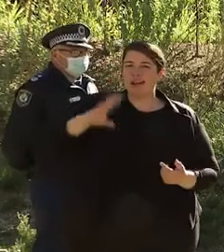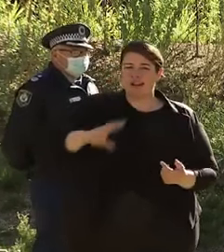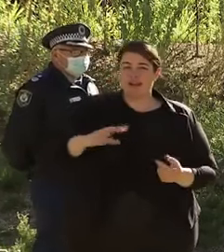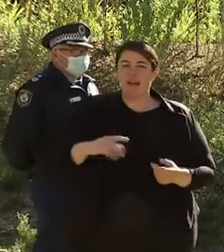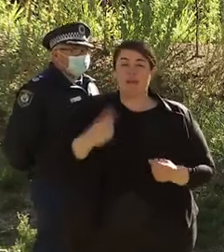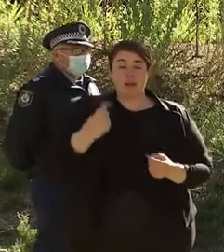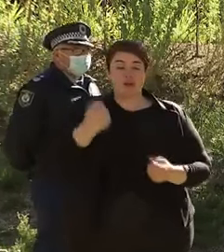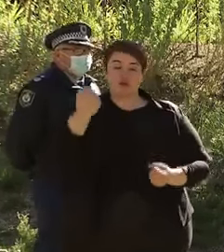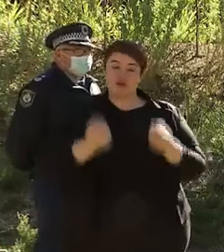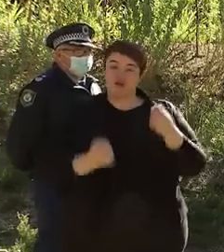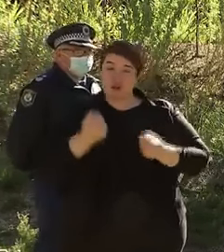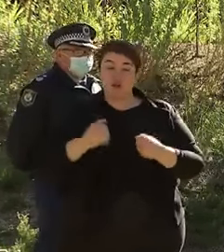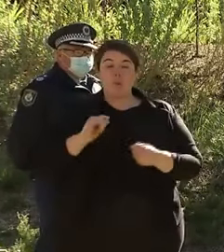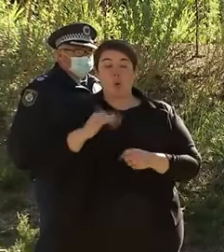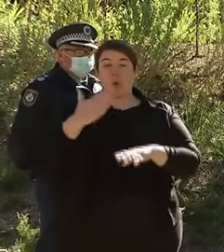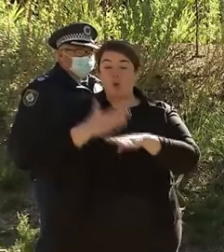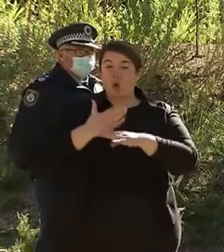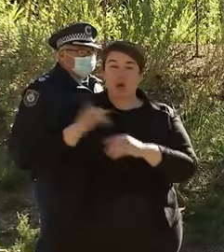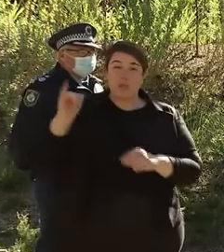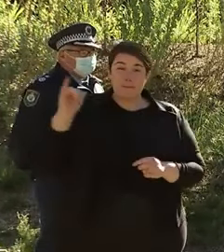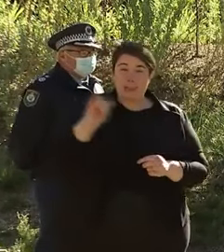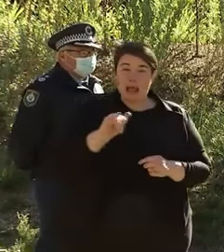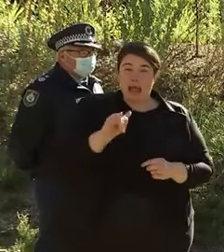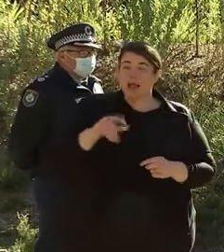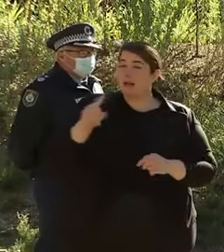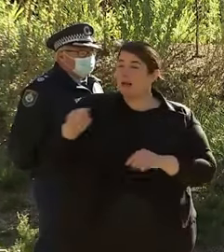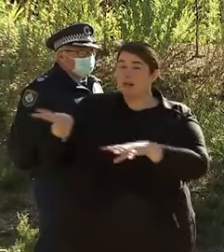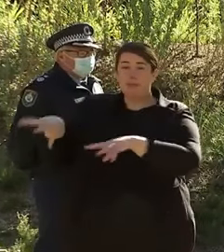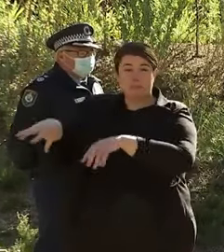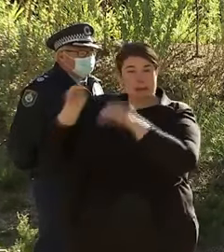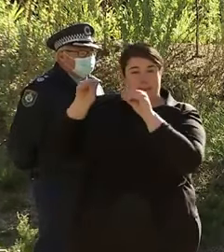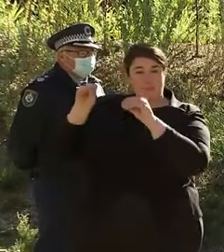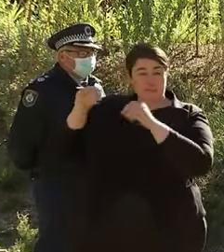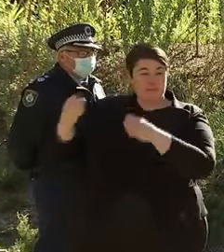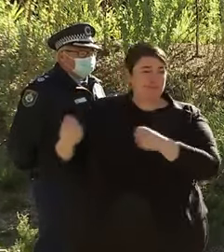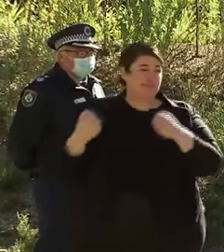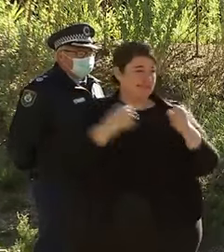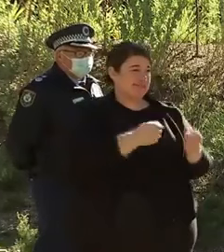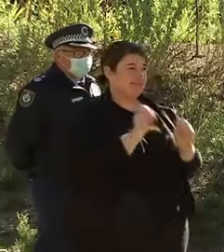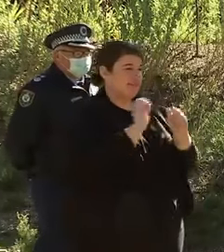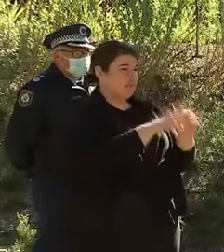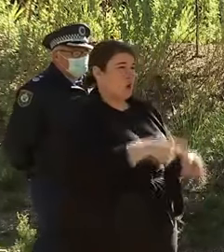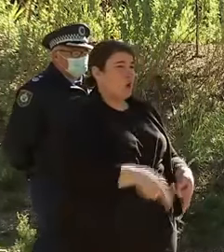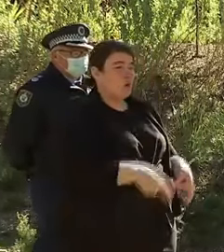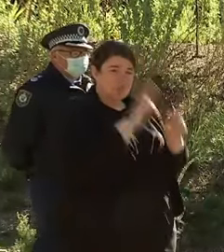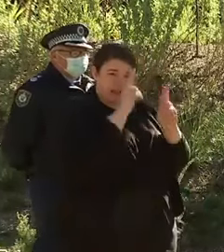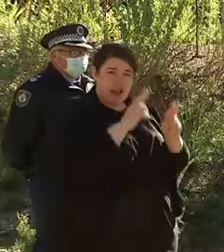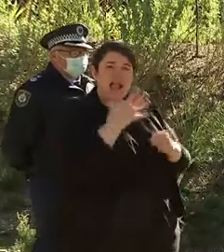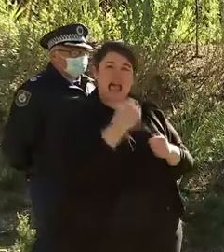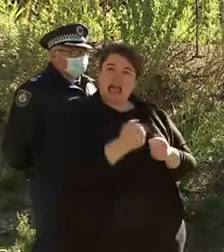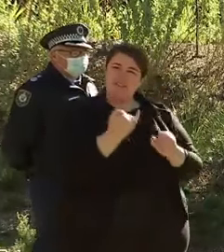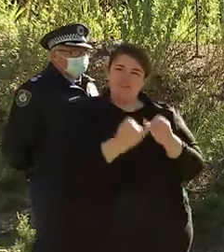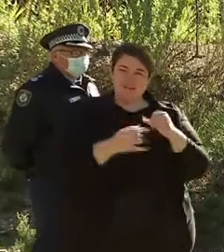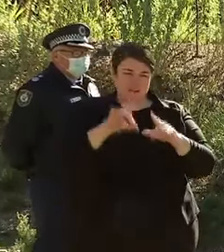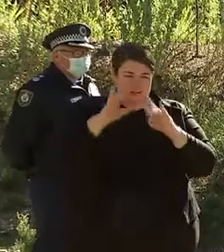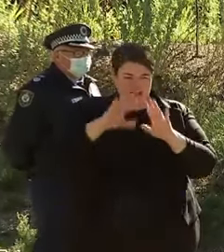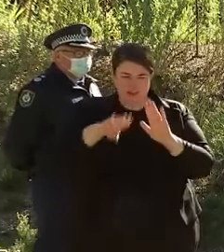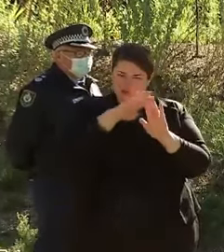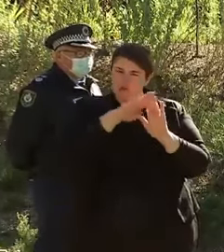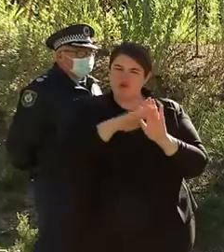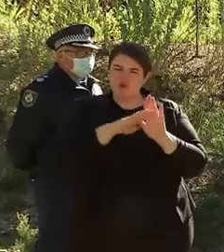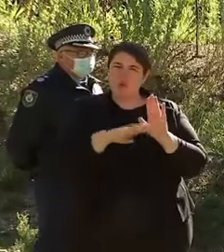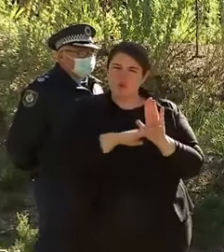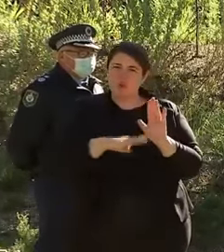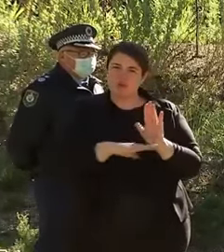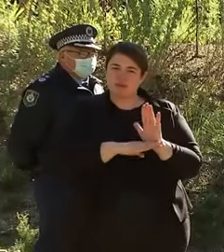up people from the airport had very clear guidelines that were expressed by the police to